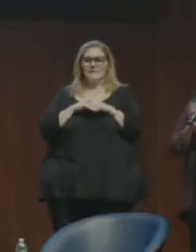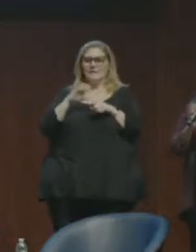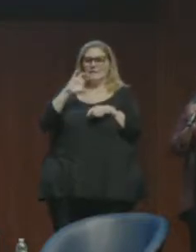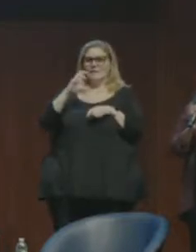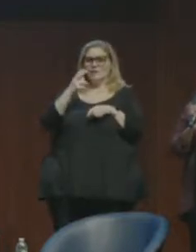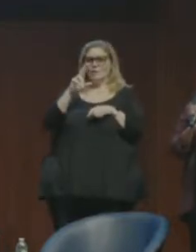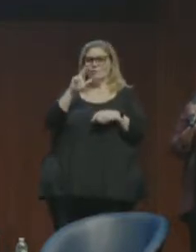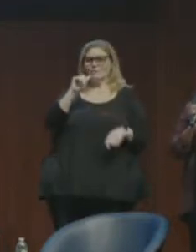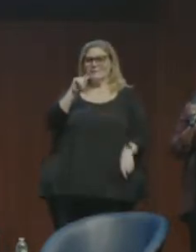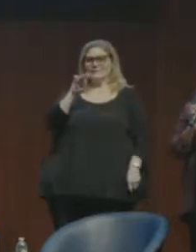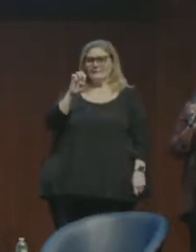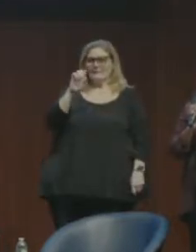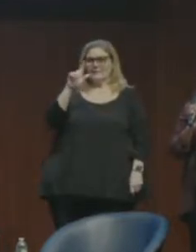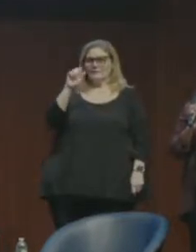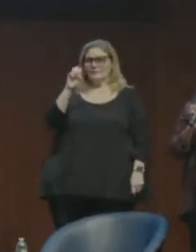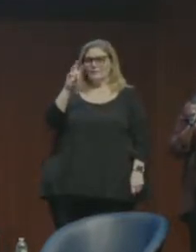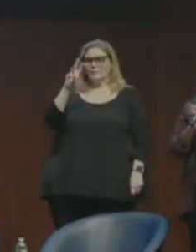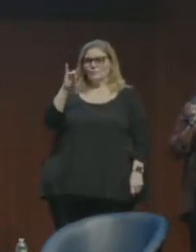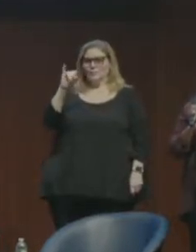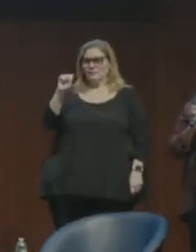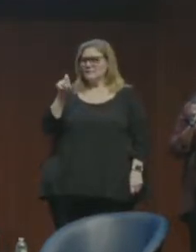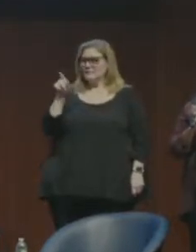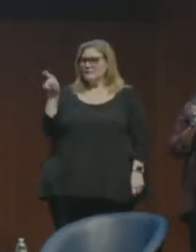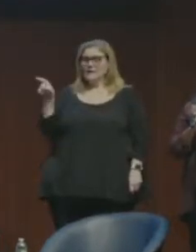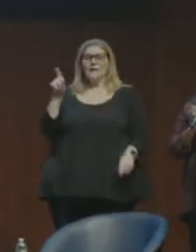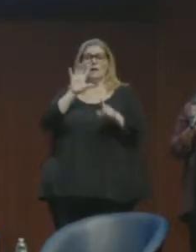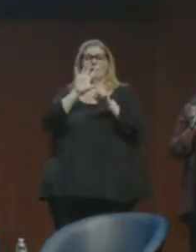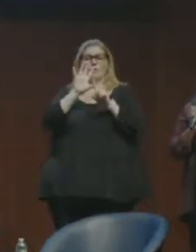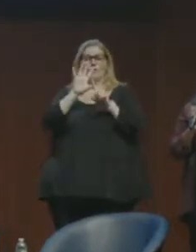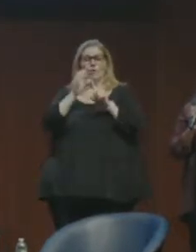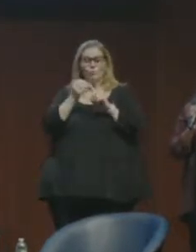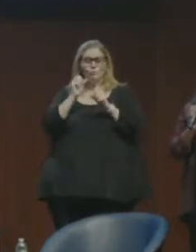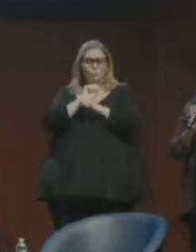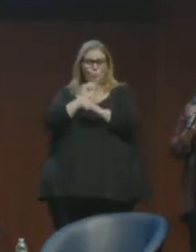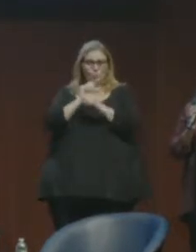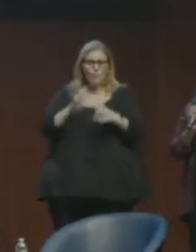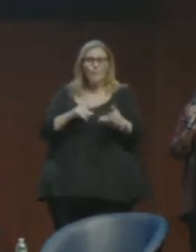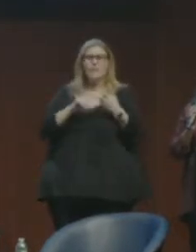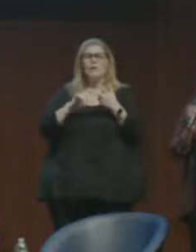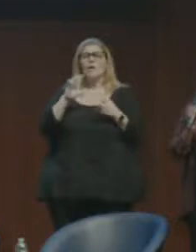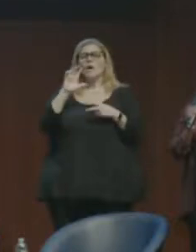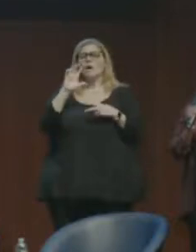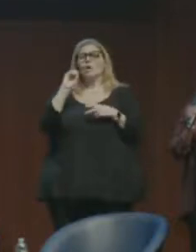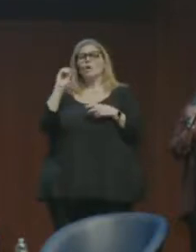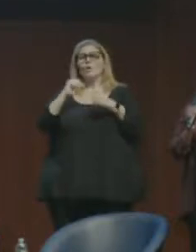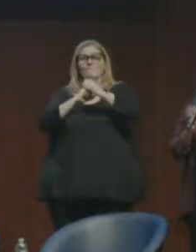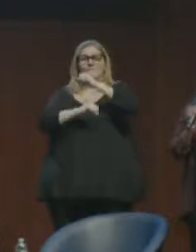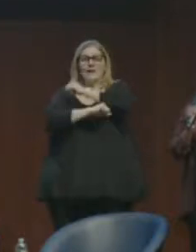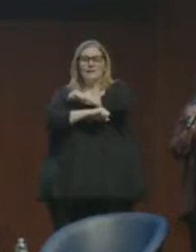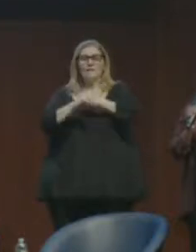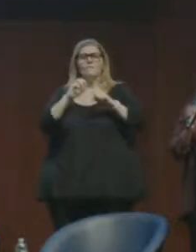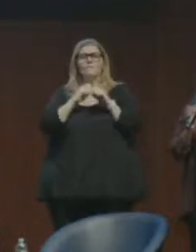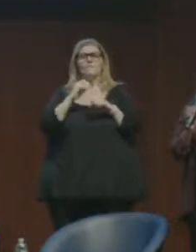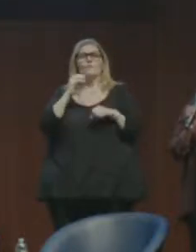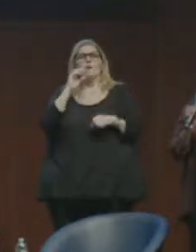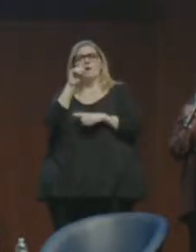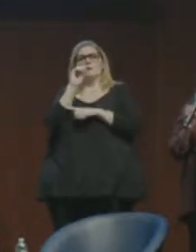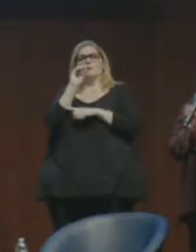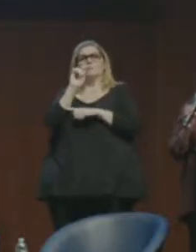Christine Lewis, who is a cultural worker, a co-founder of Domestic Workers